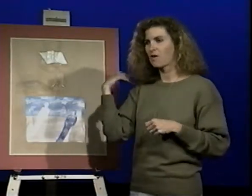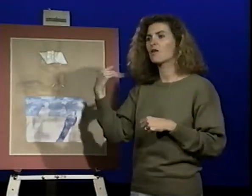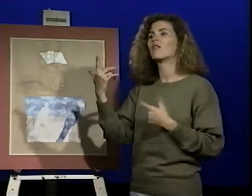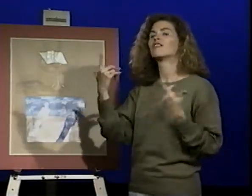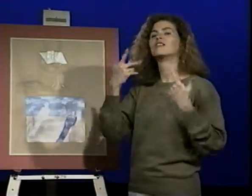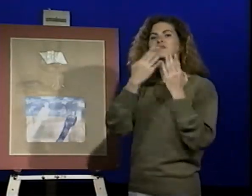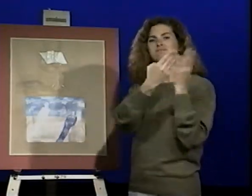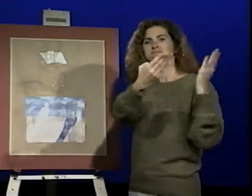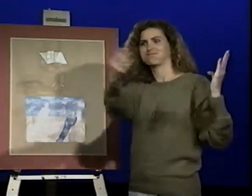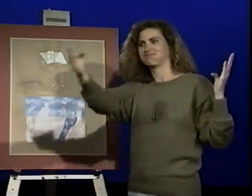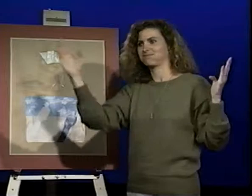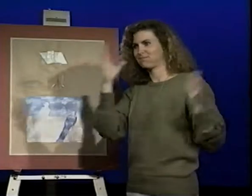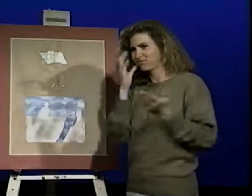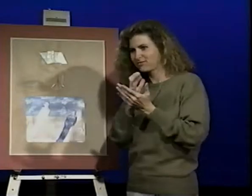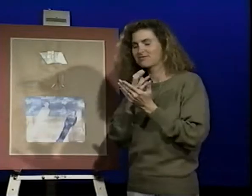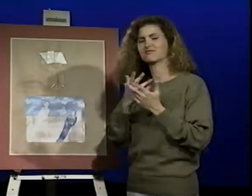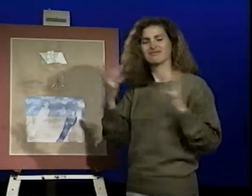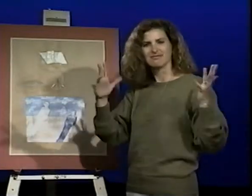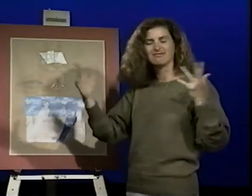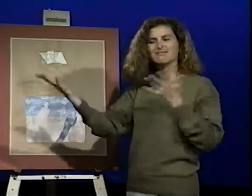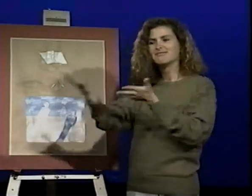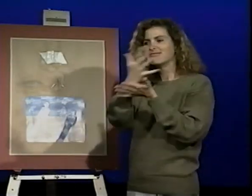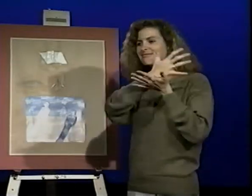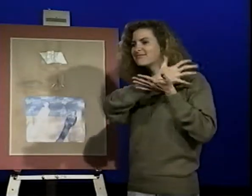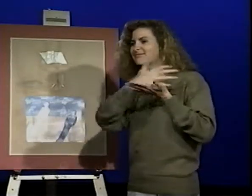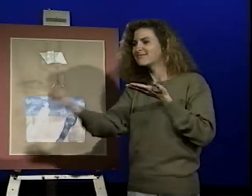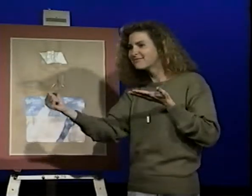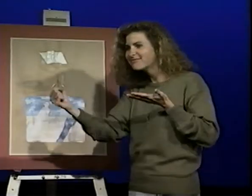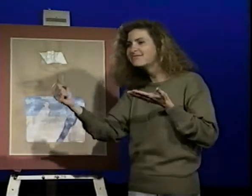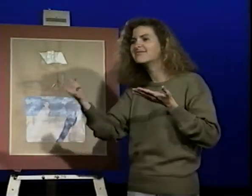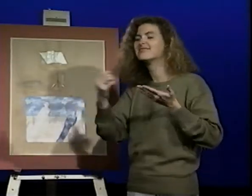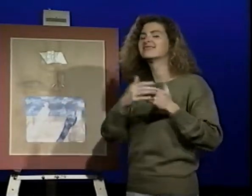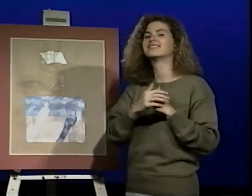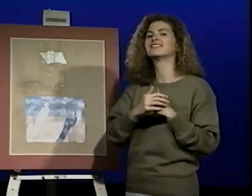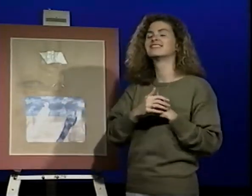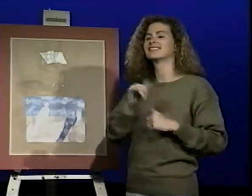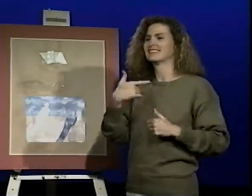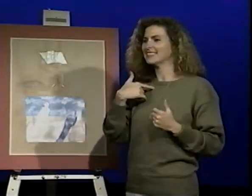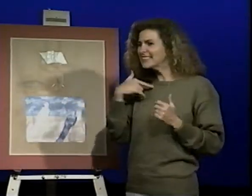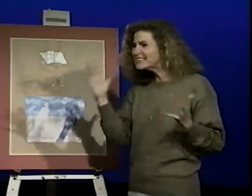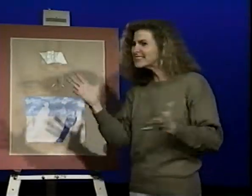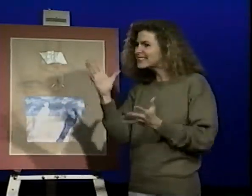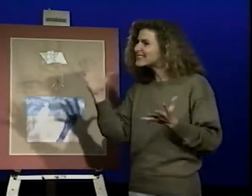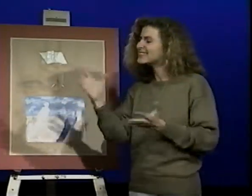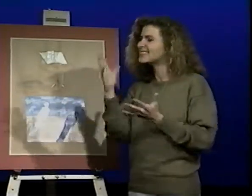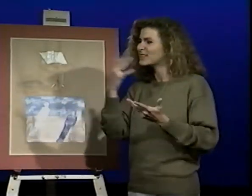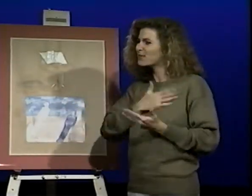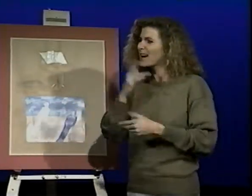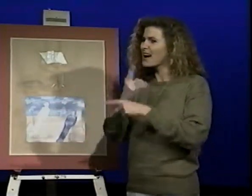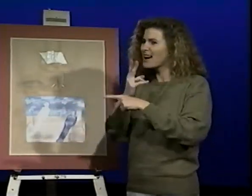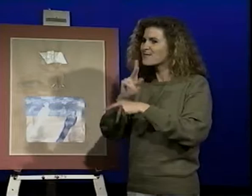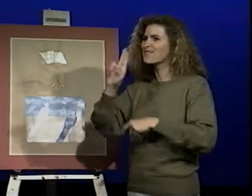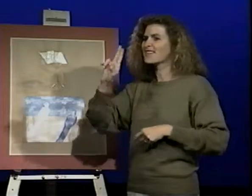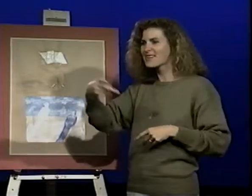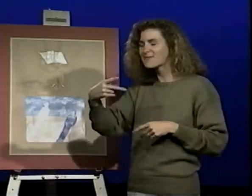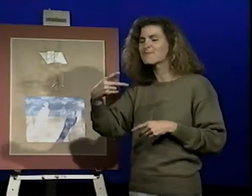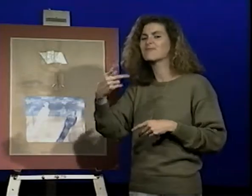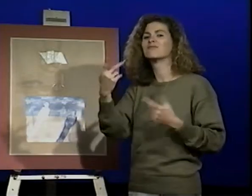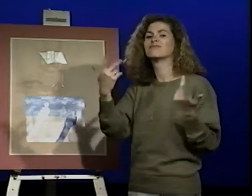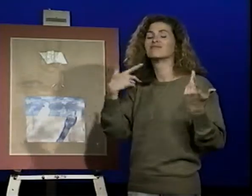He came here 5 years ago and exhibited his works and sold all of the works from that show. And I encourage him to keep